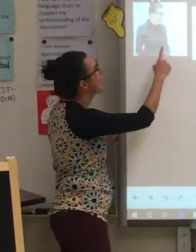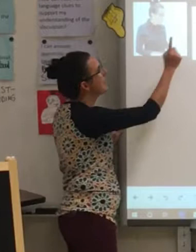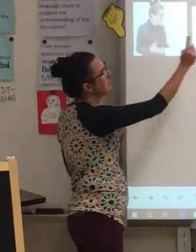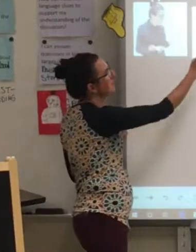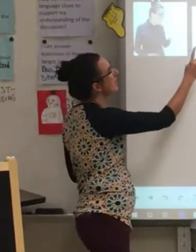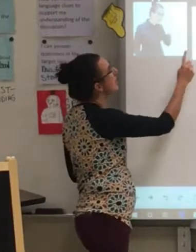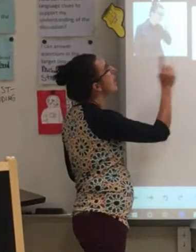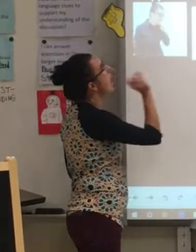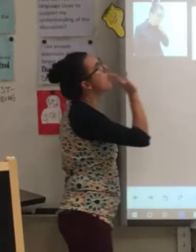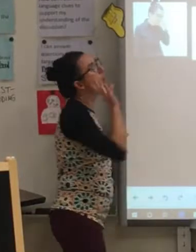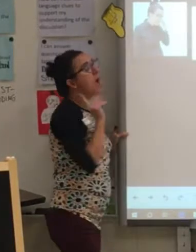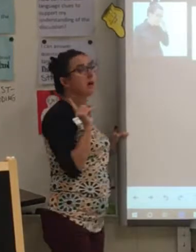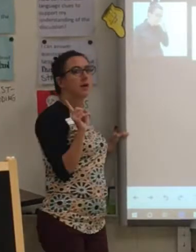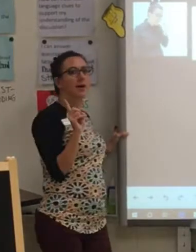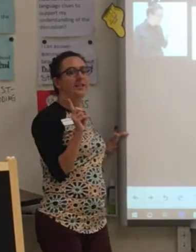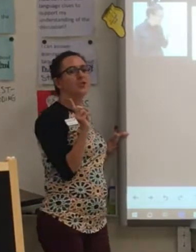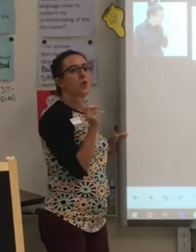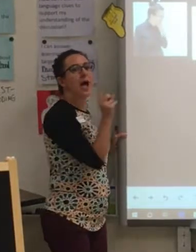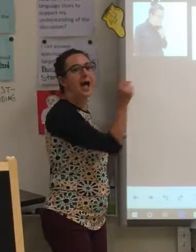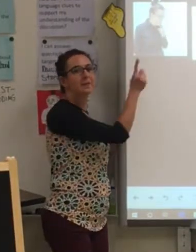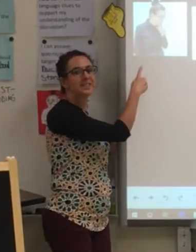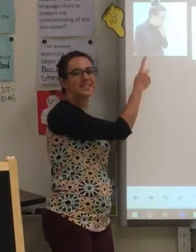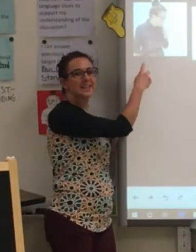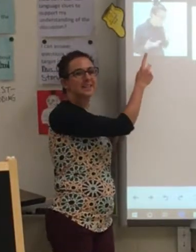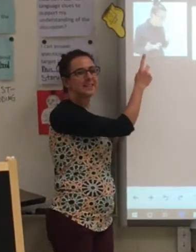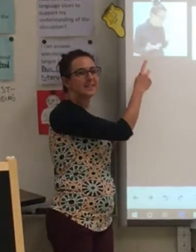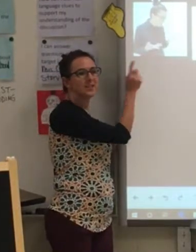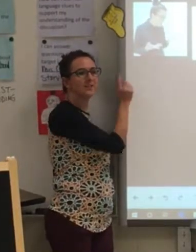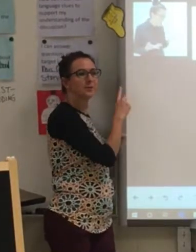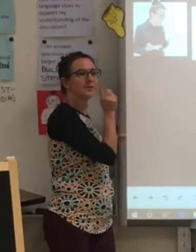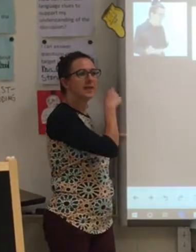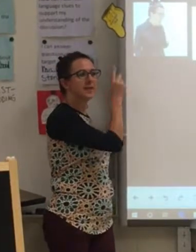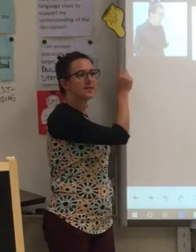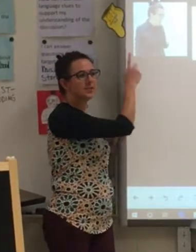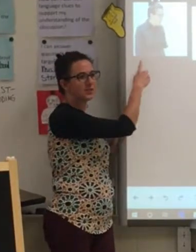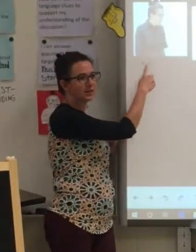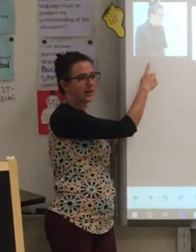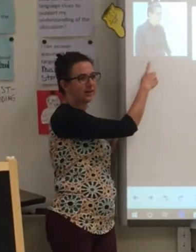Okay? Oh, alright, so how would we say this in English if we were telling this story?